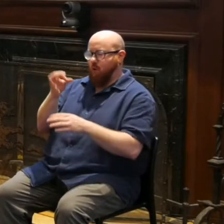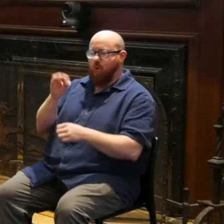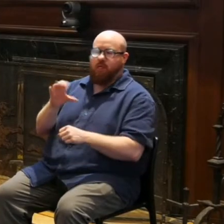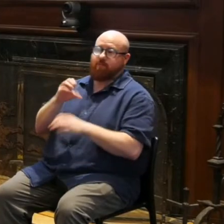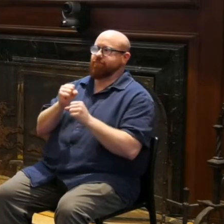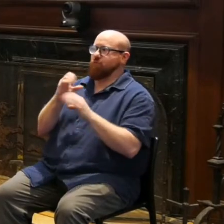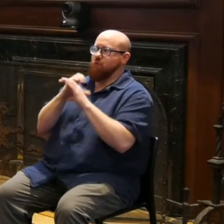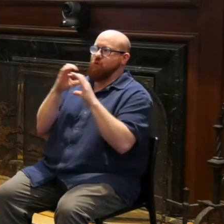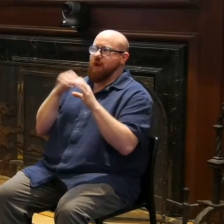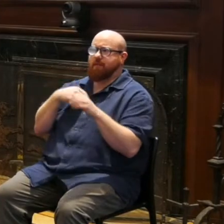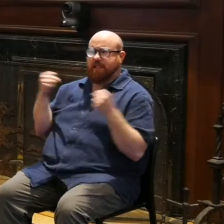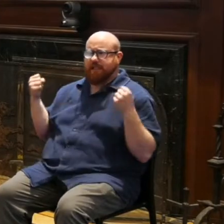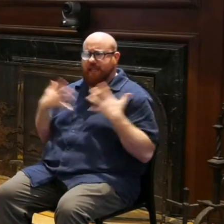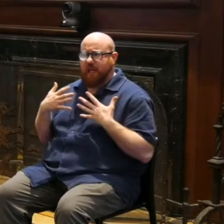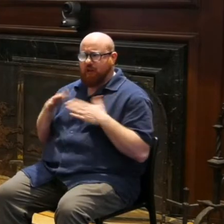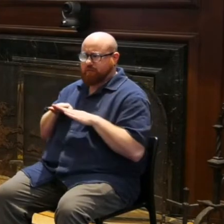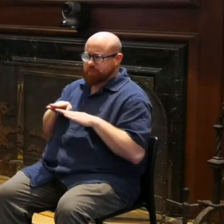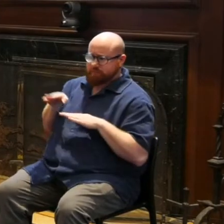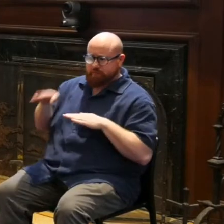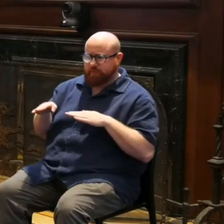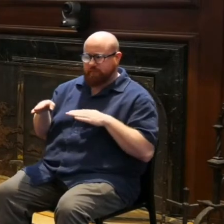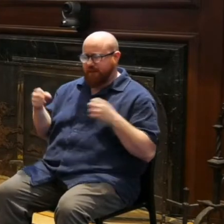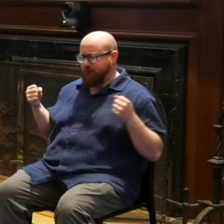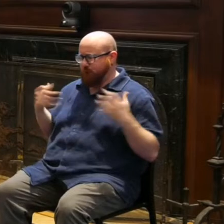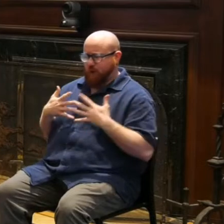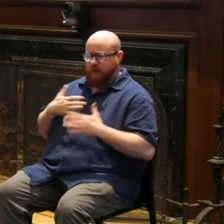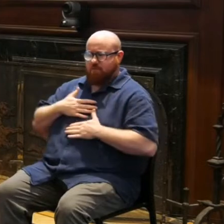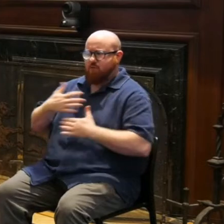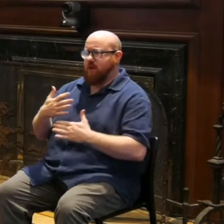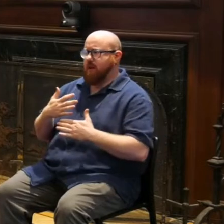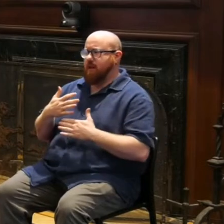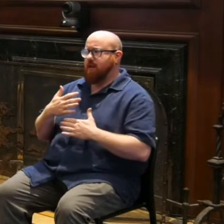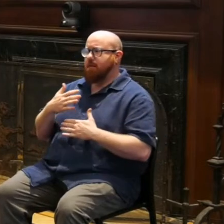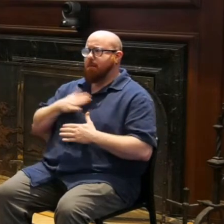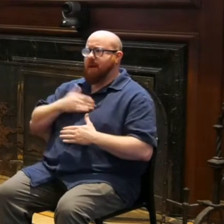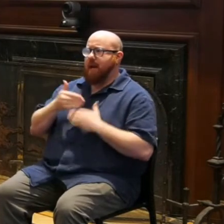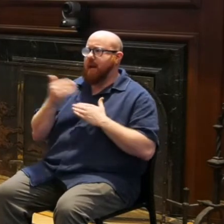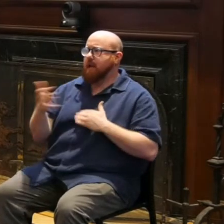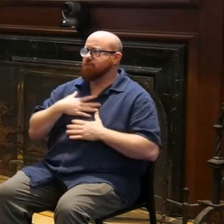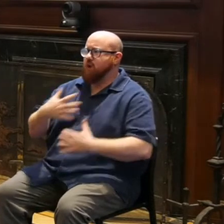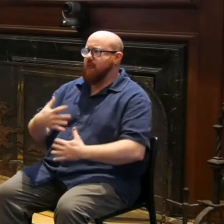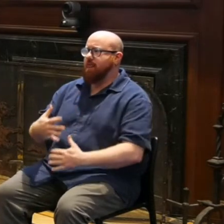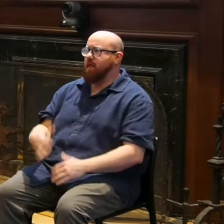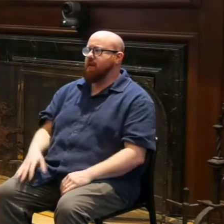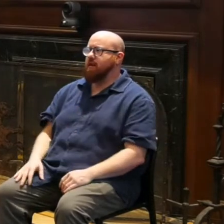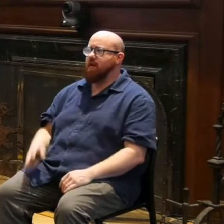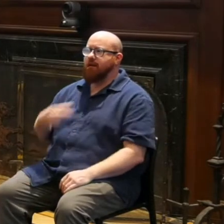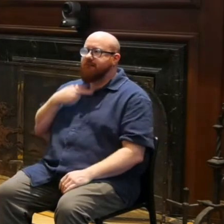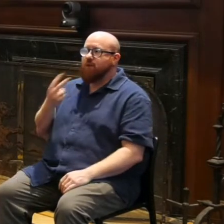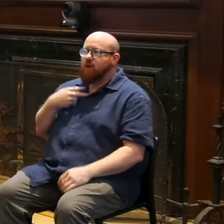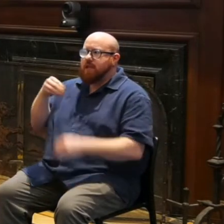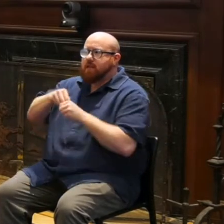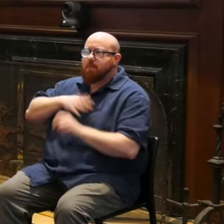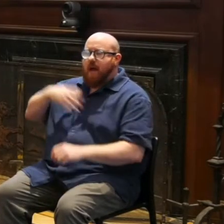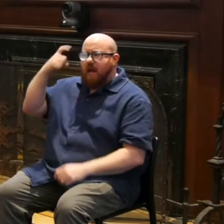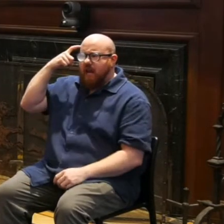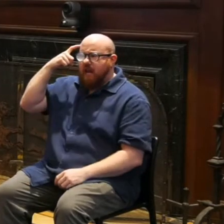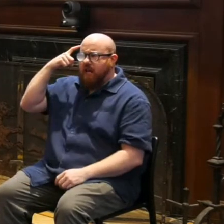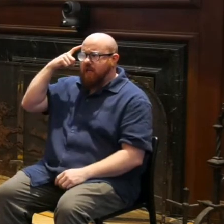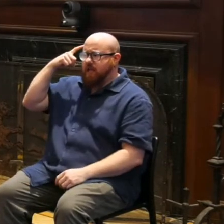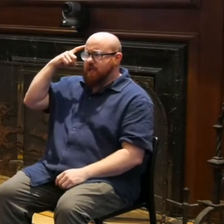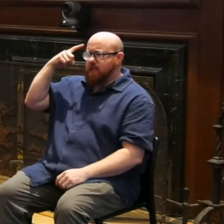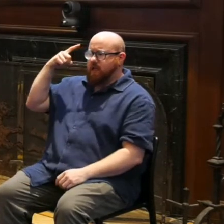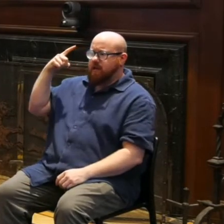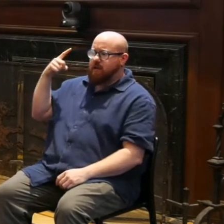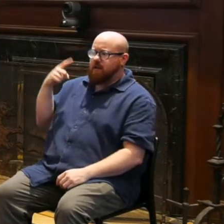step, afraid to breathe my next breath. voices in my head have spirit,